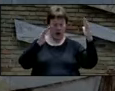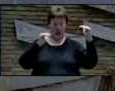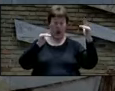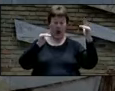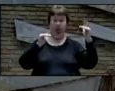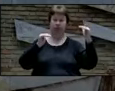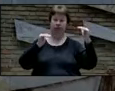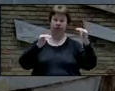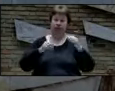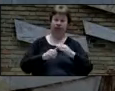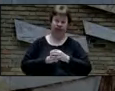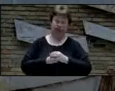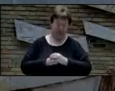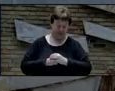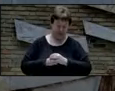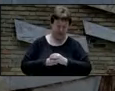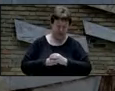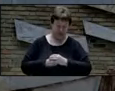home.